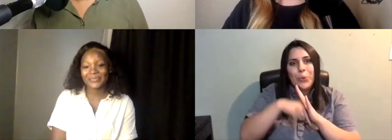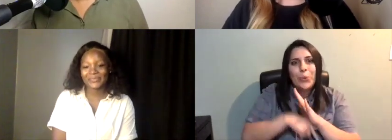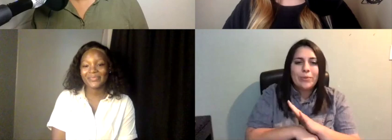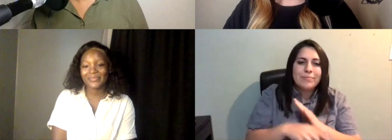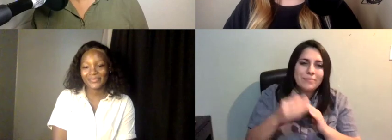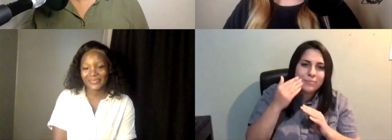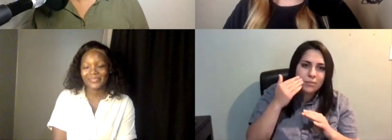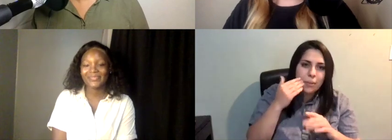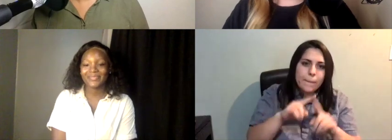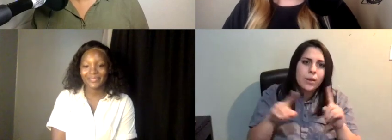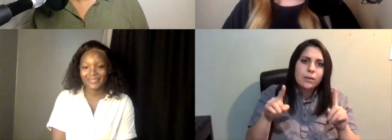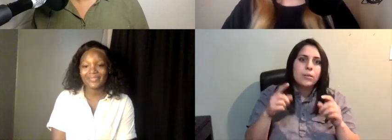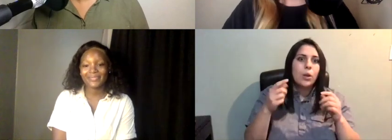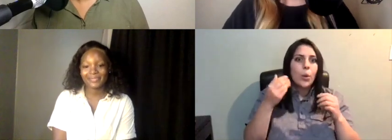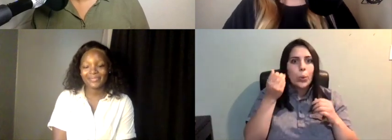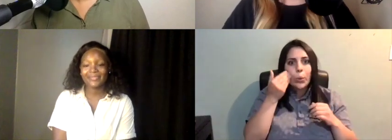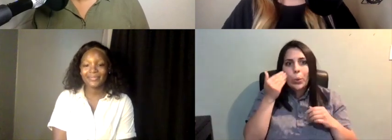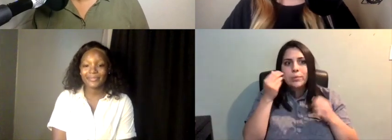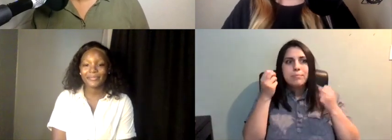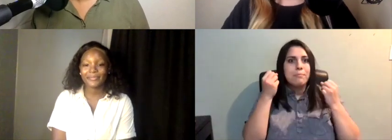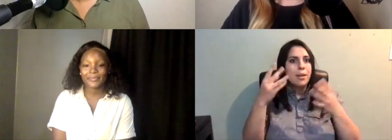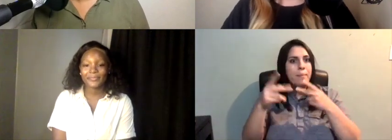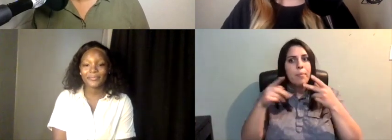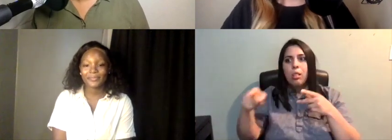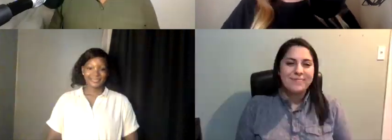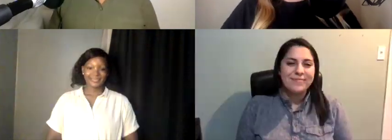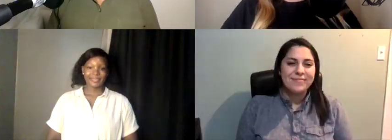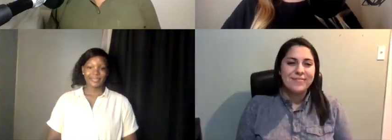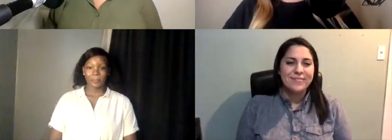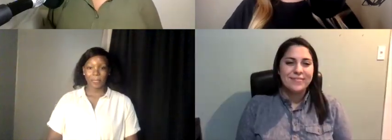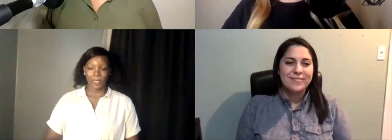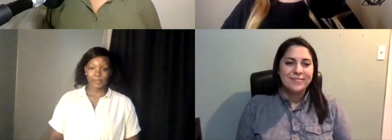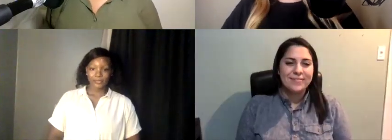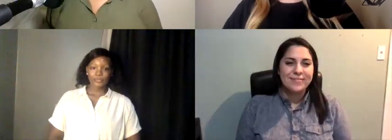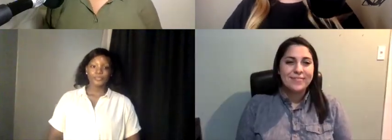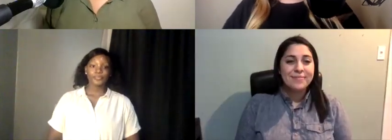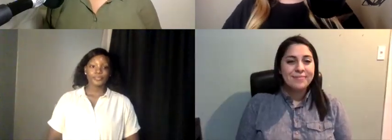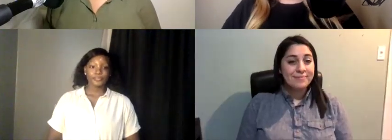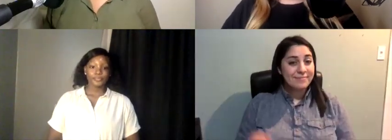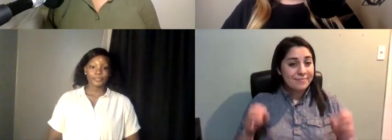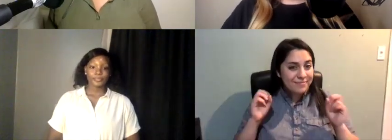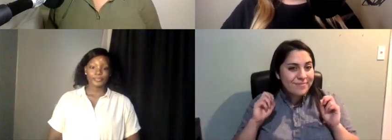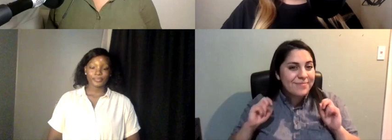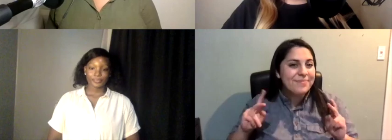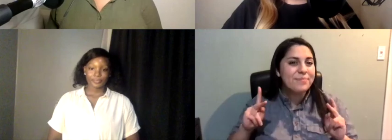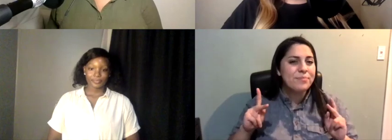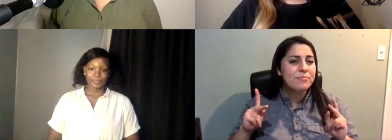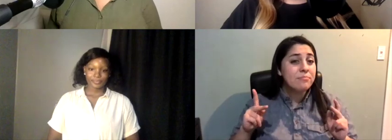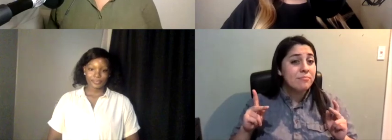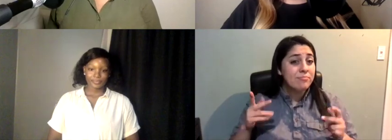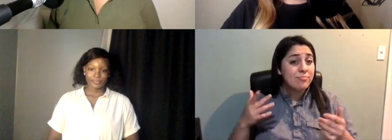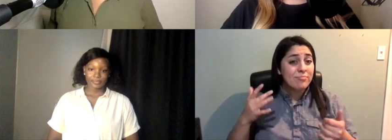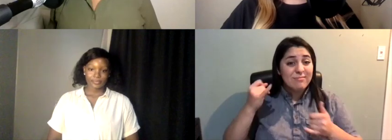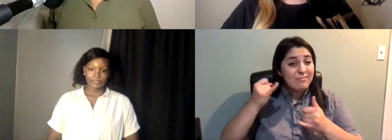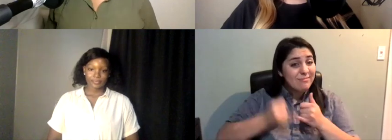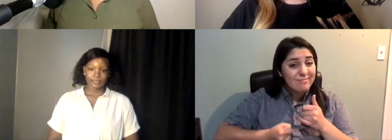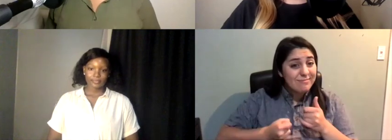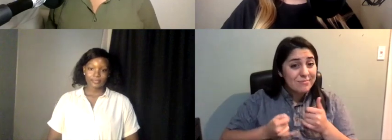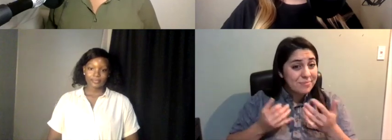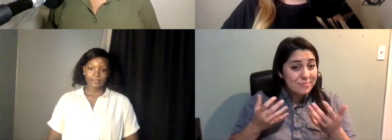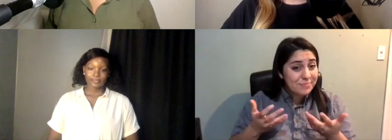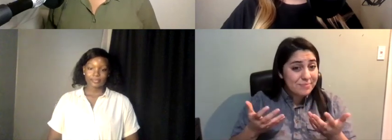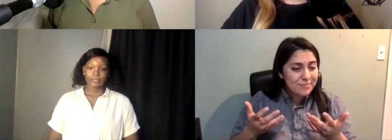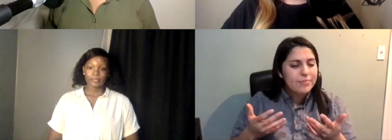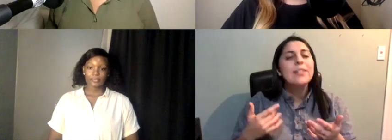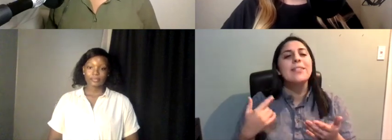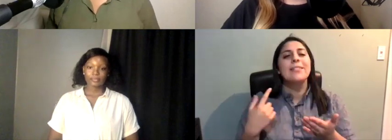of people looking for new opportunities, and we should be helping them out. Okay, so lastly, let's talk about why it is